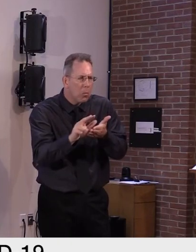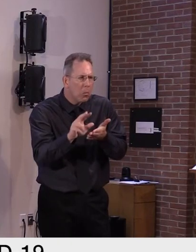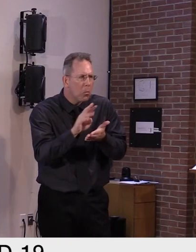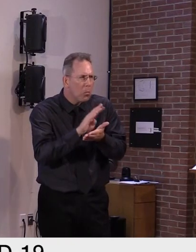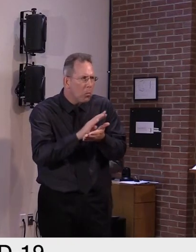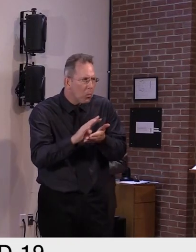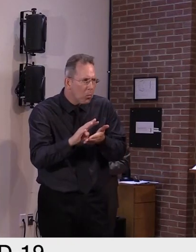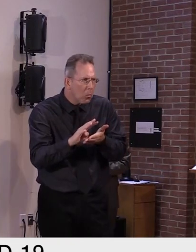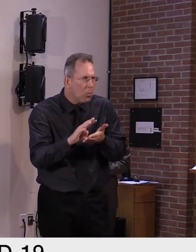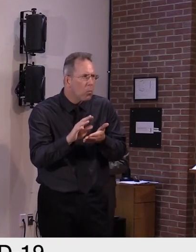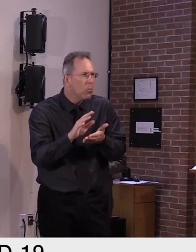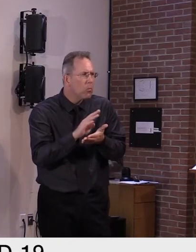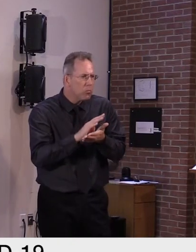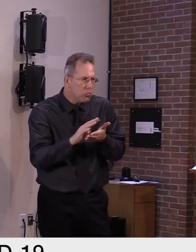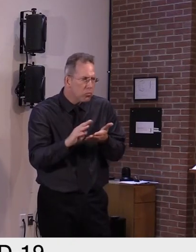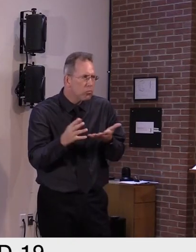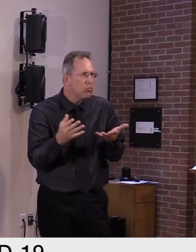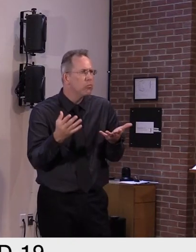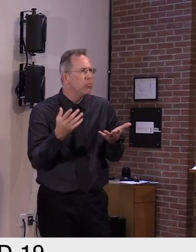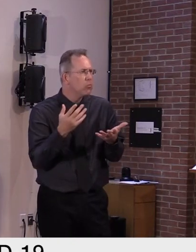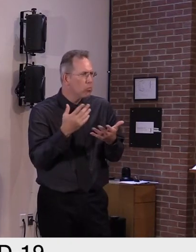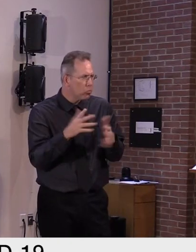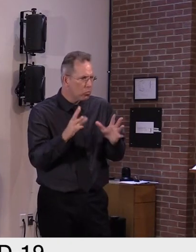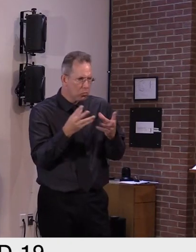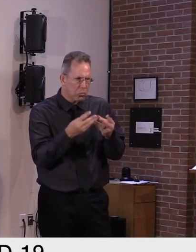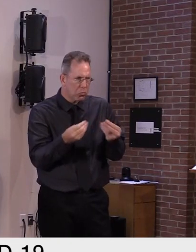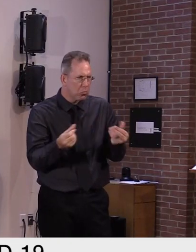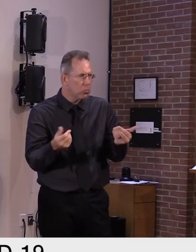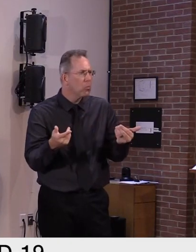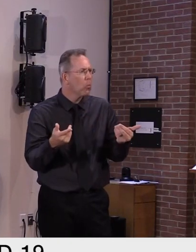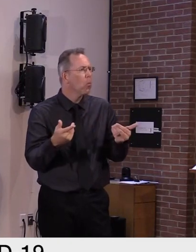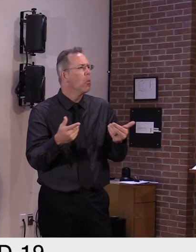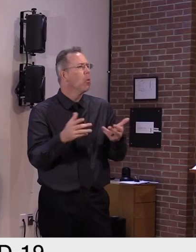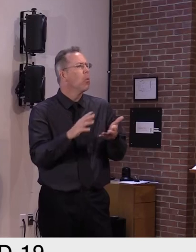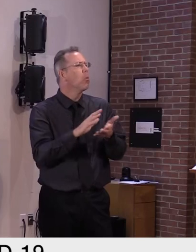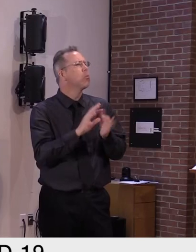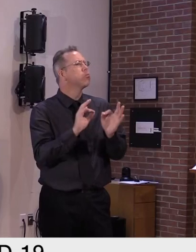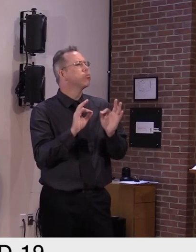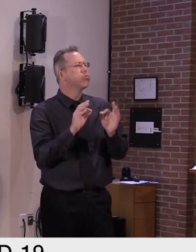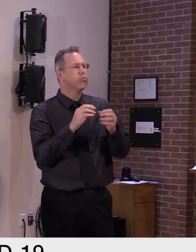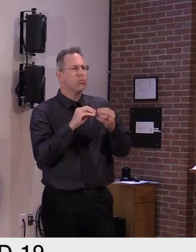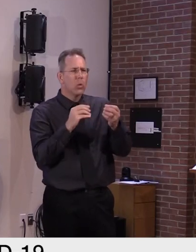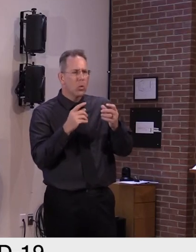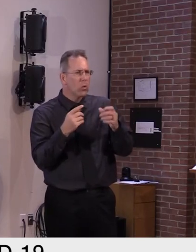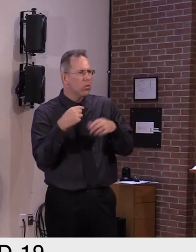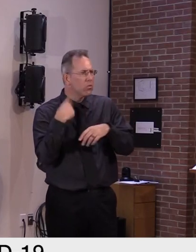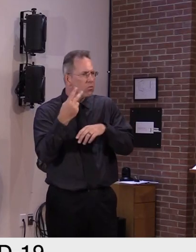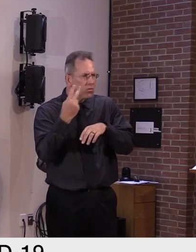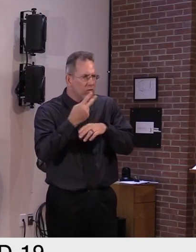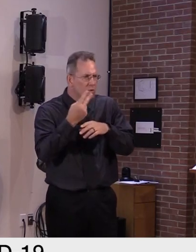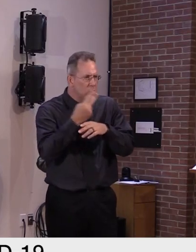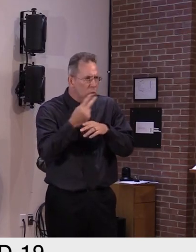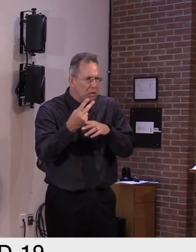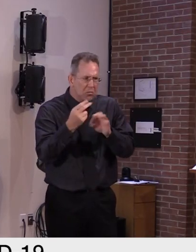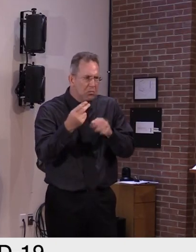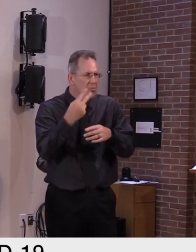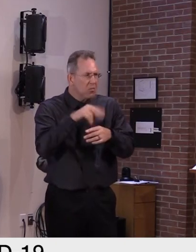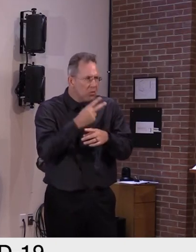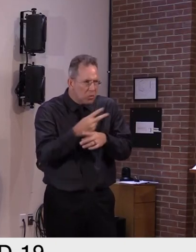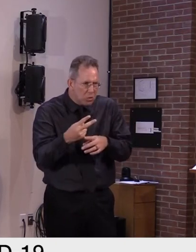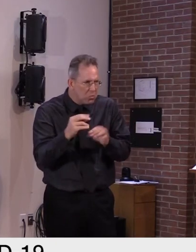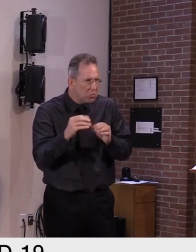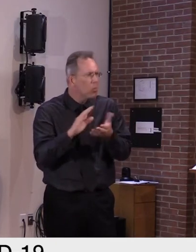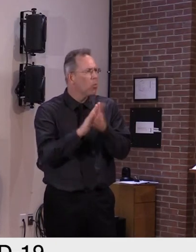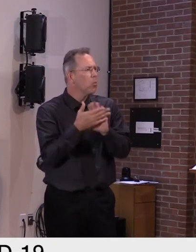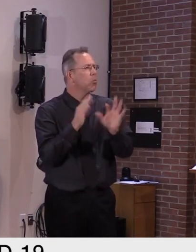would be two 14-day periods. So that's why we will not be very liberal